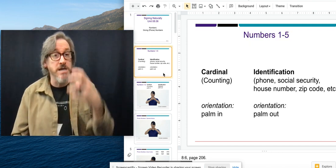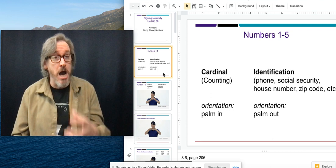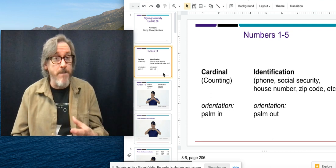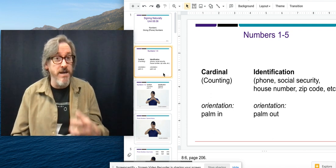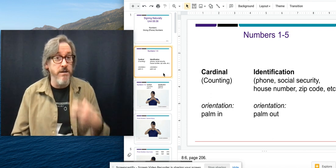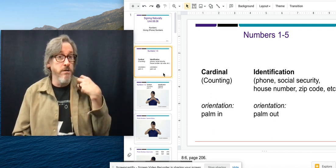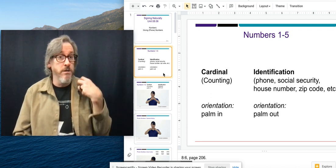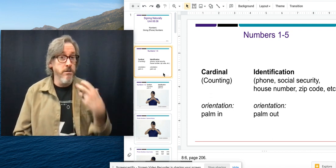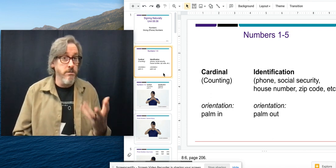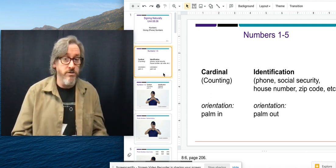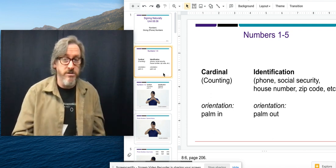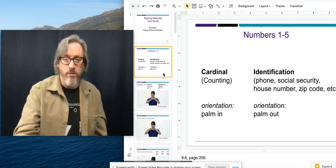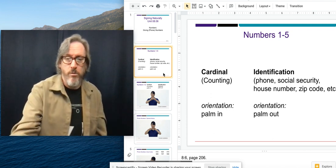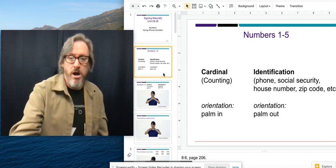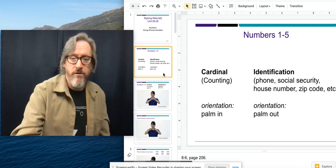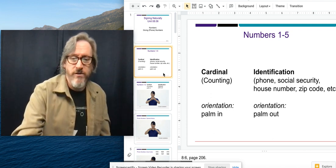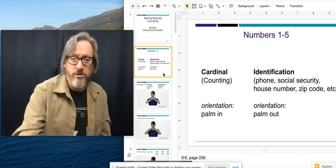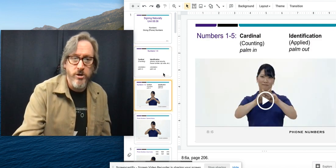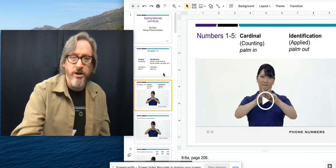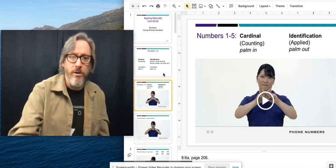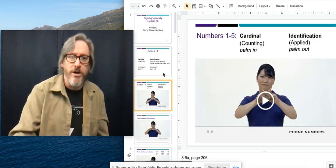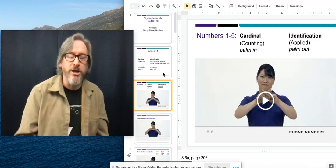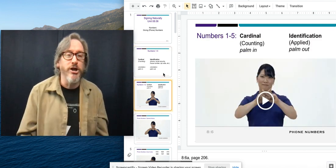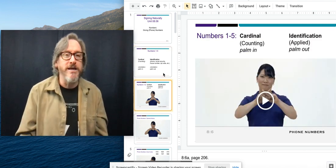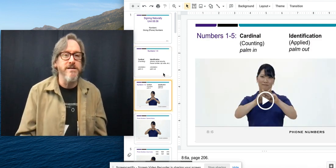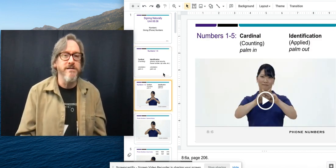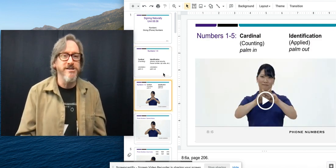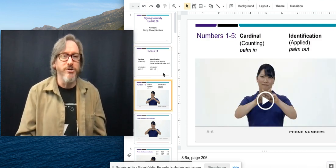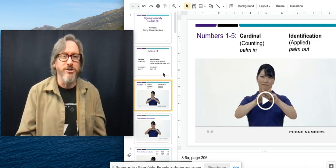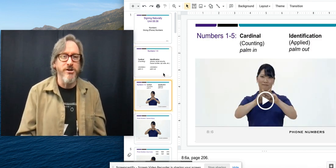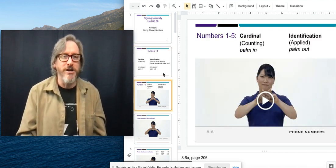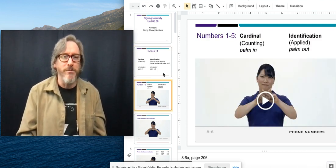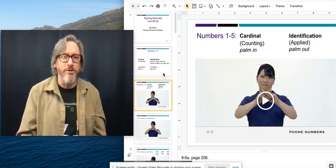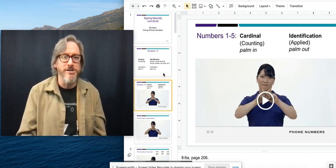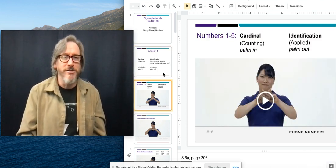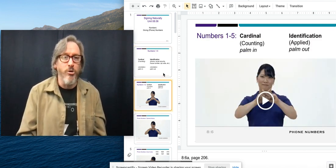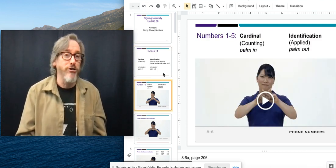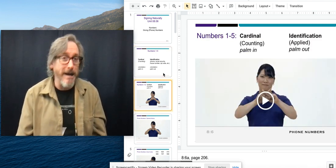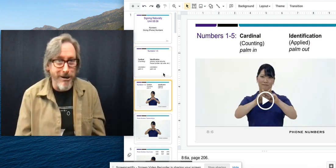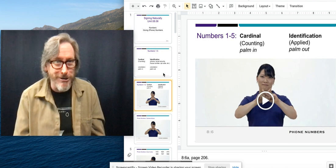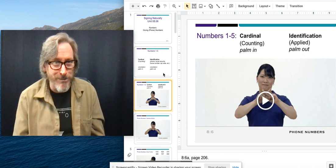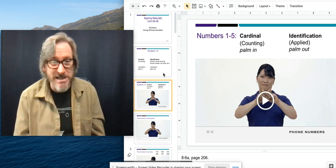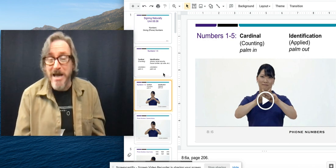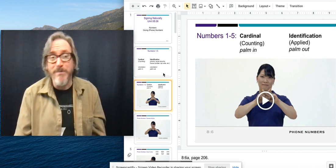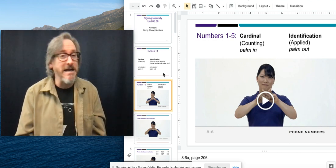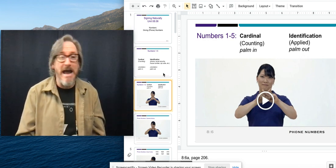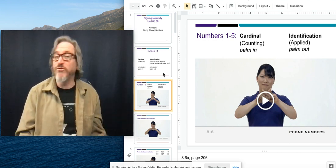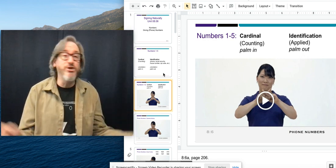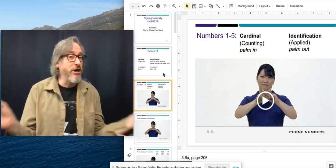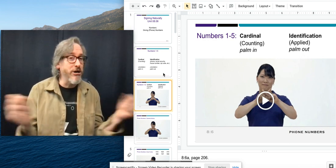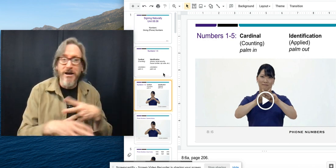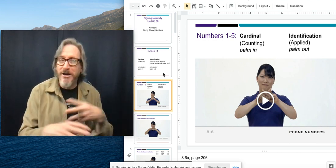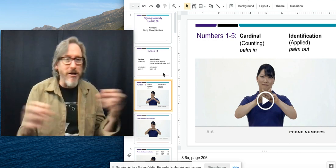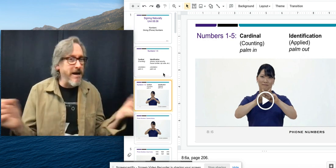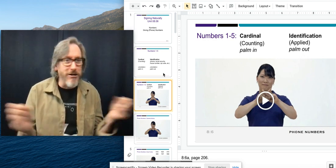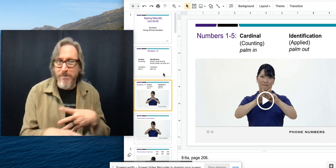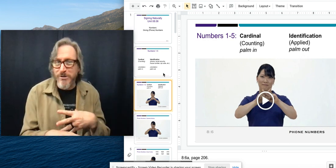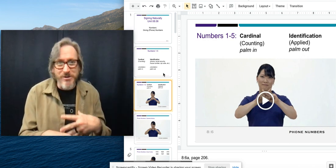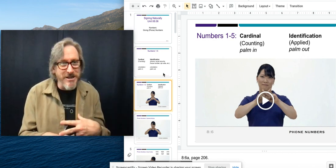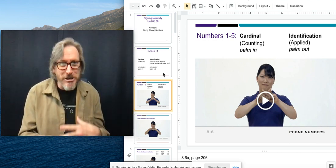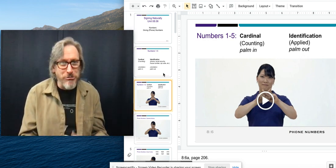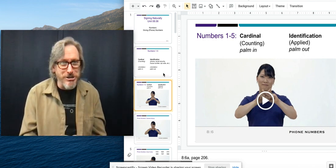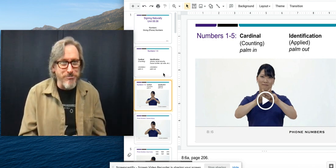most common thing that we're going to look at. We're not going to look at social security numbers or credit card numbers. I'm not going to have you share credit